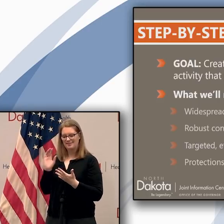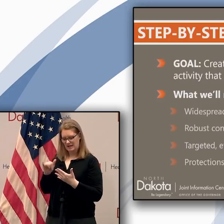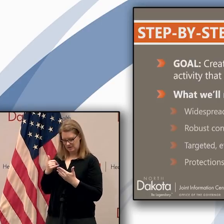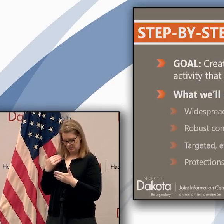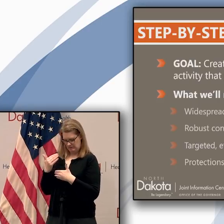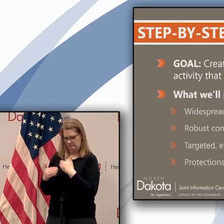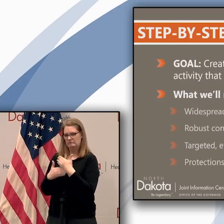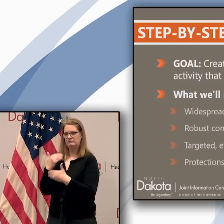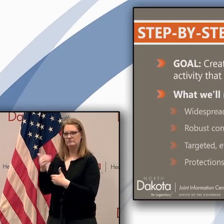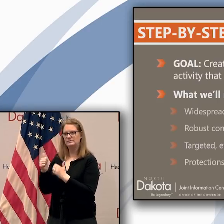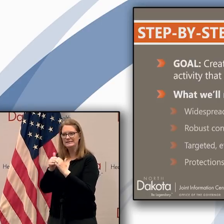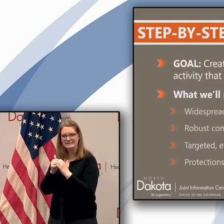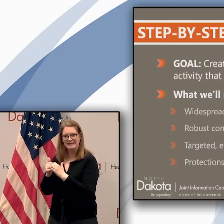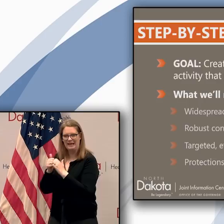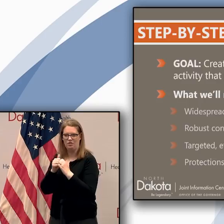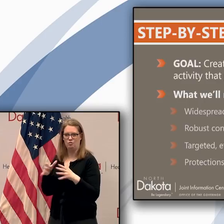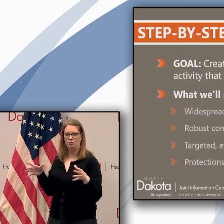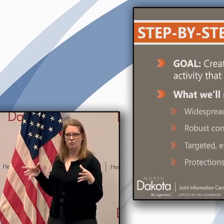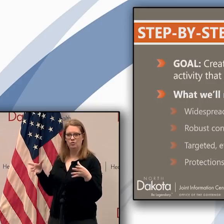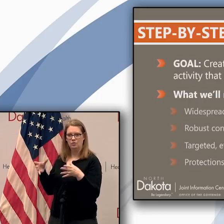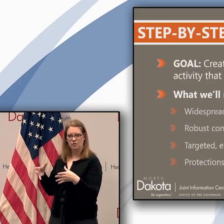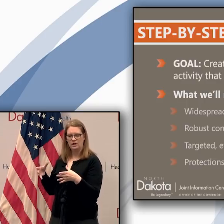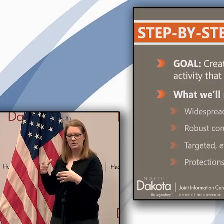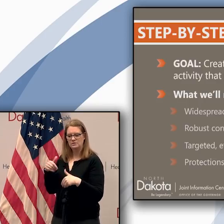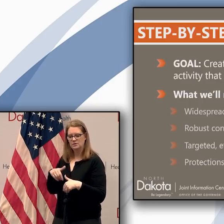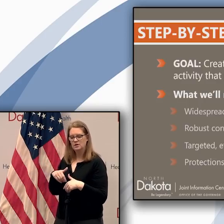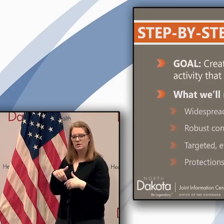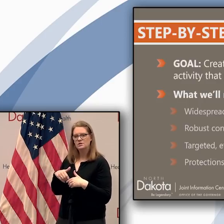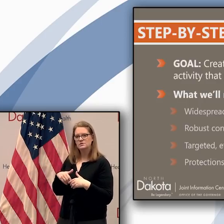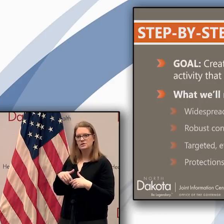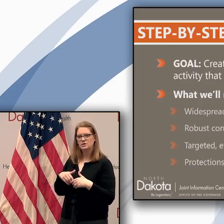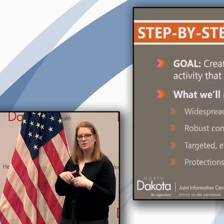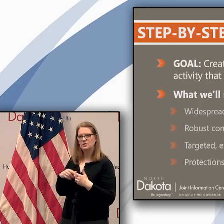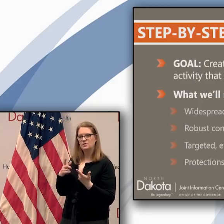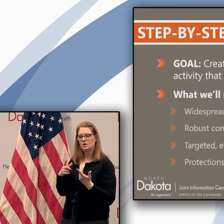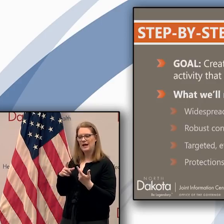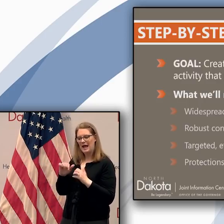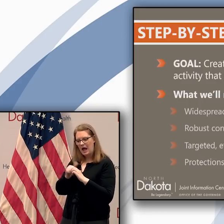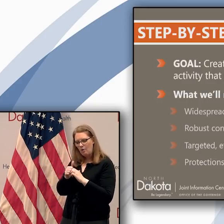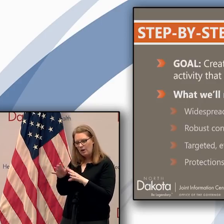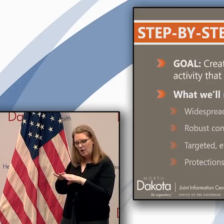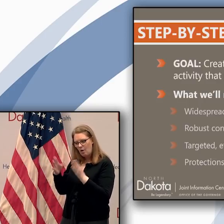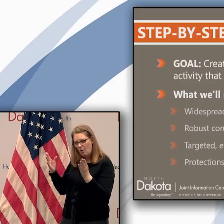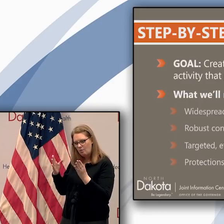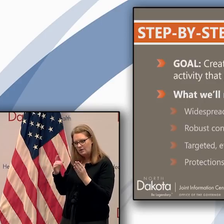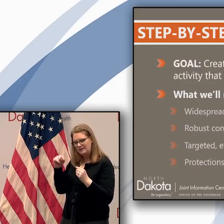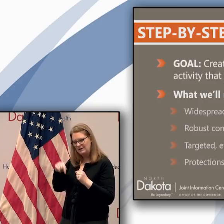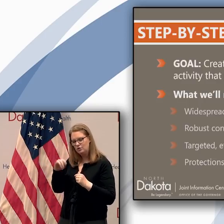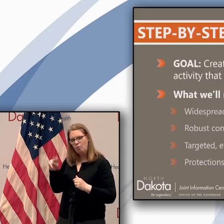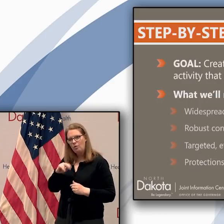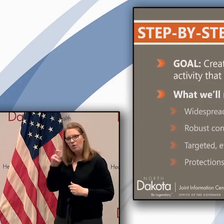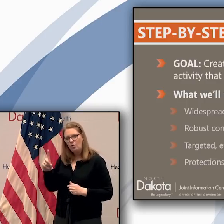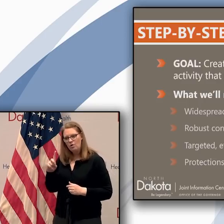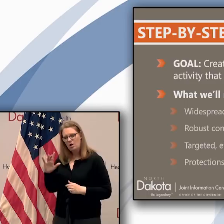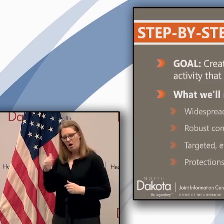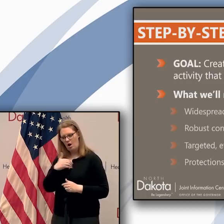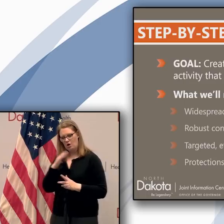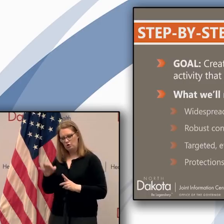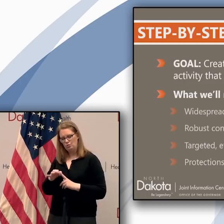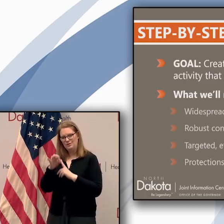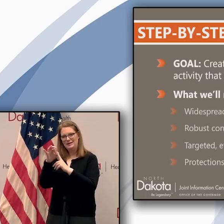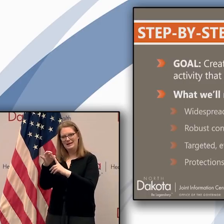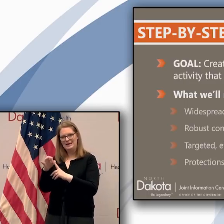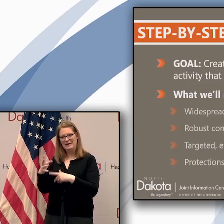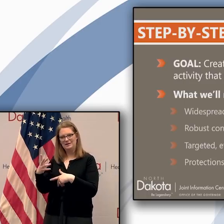together. Our approach to North Dakota must take into consideration our own unique circumstances, our own